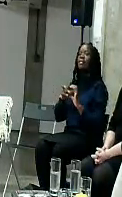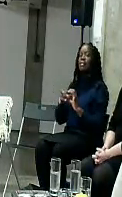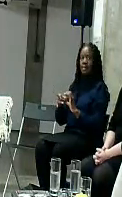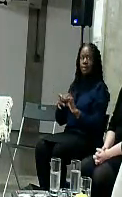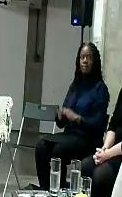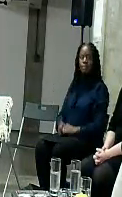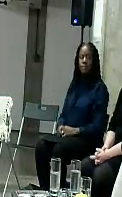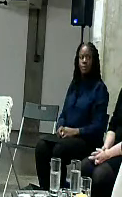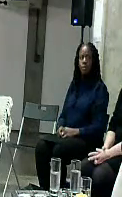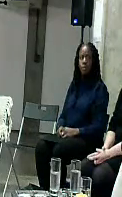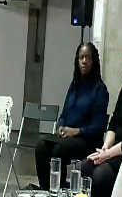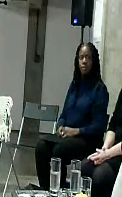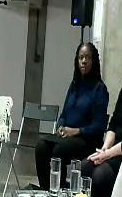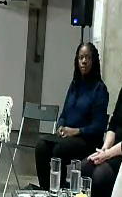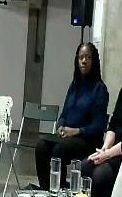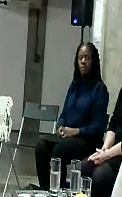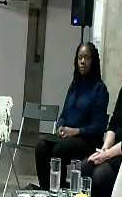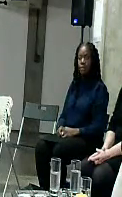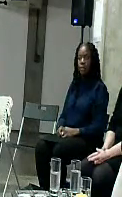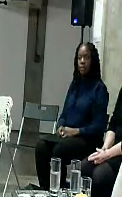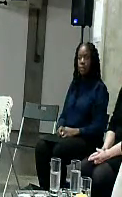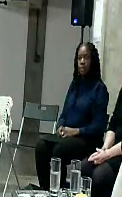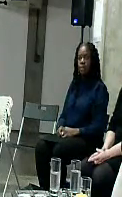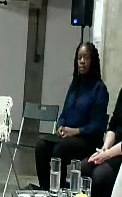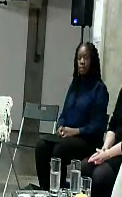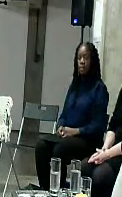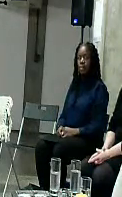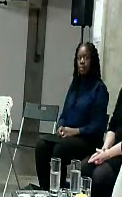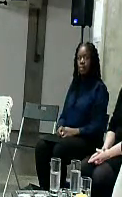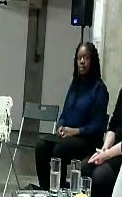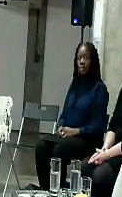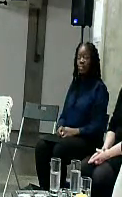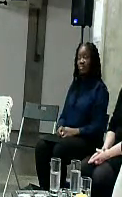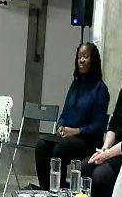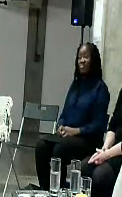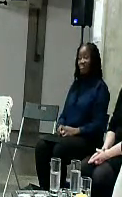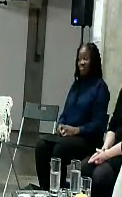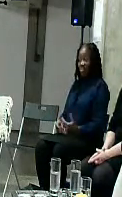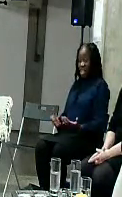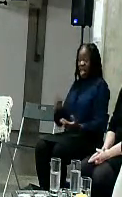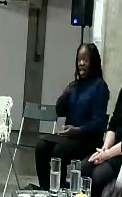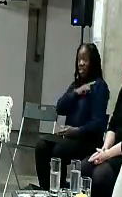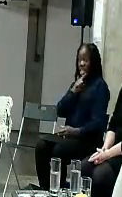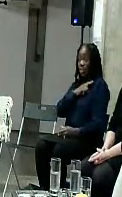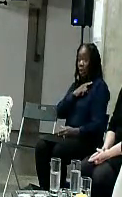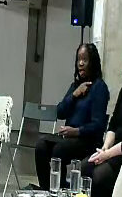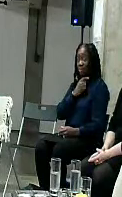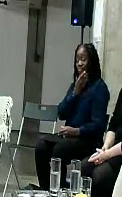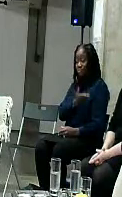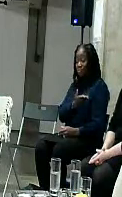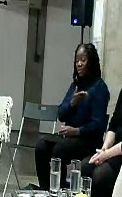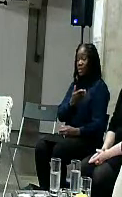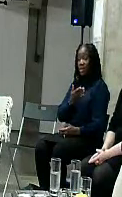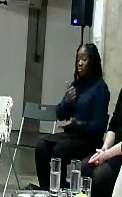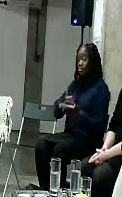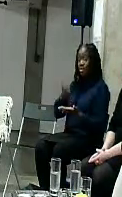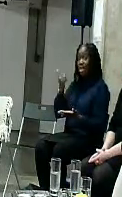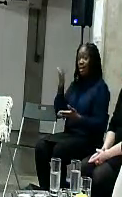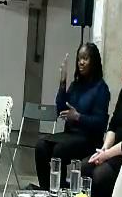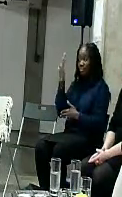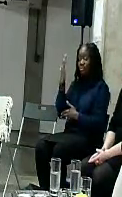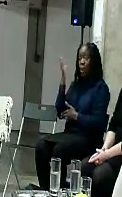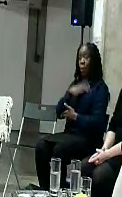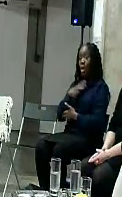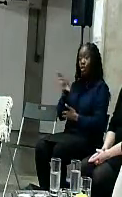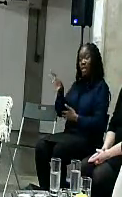knot. And so this is why we wanted to bring together these brilliant speakers in this session.